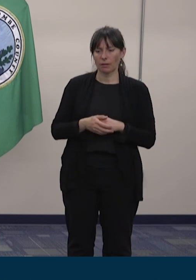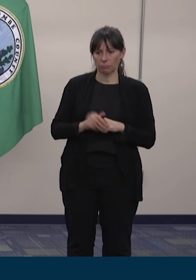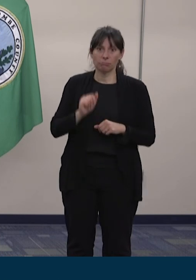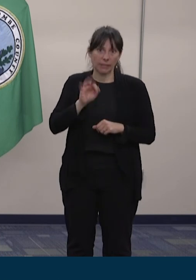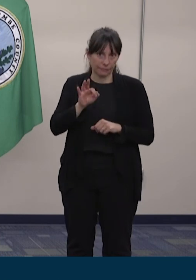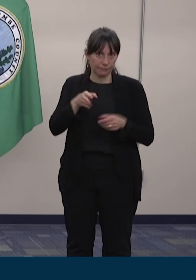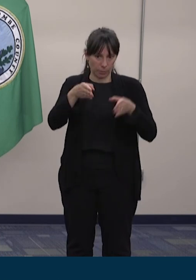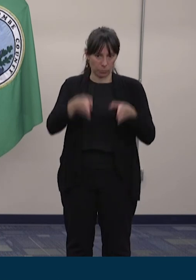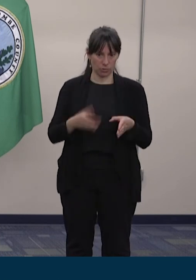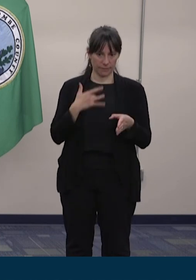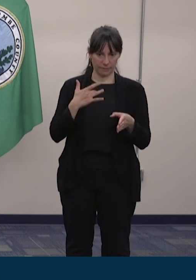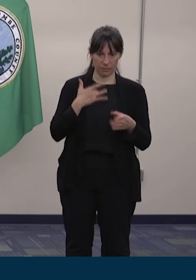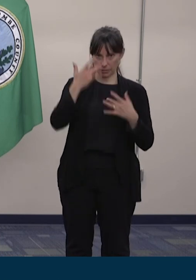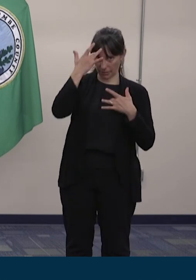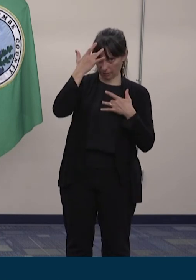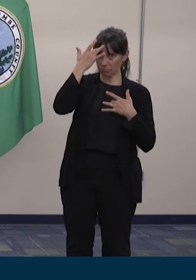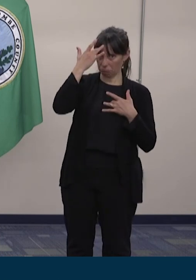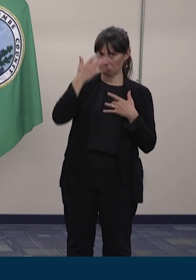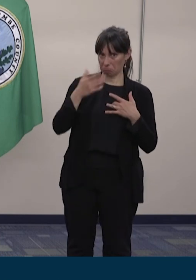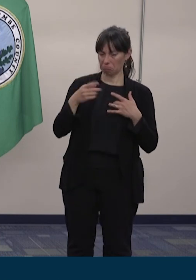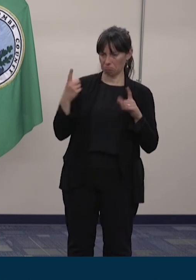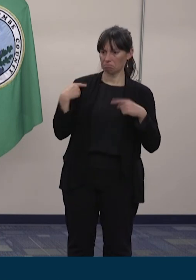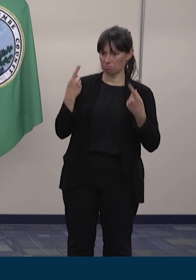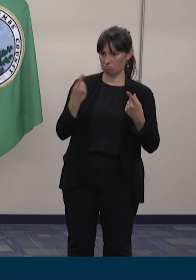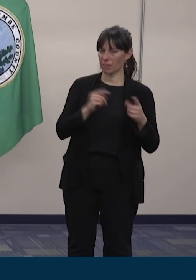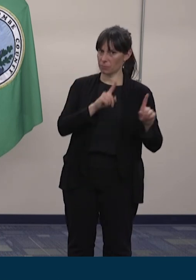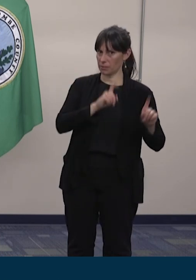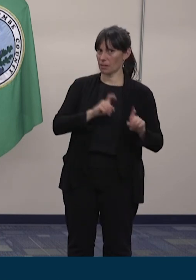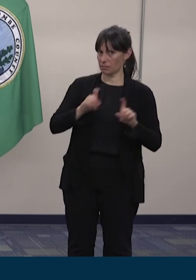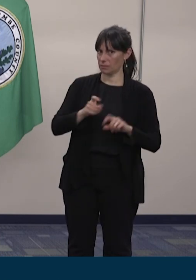symptoms. individuales que tienen síntomas.